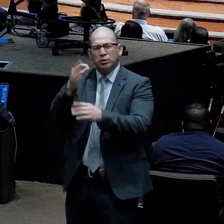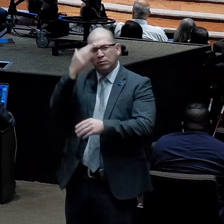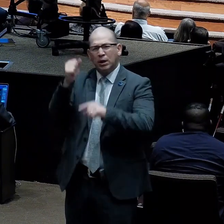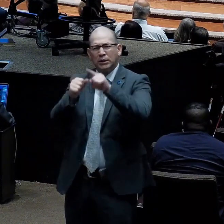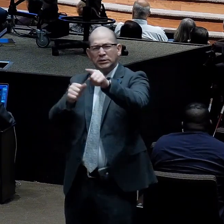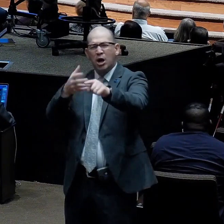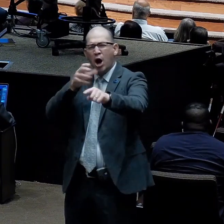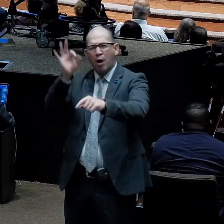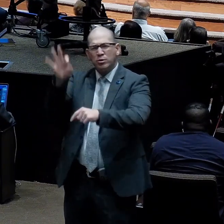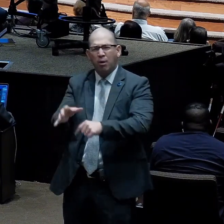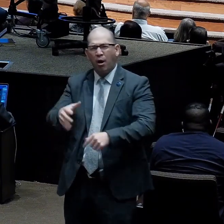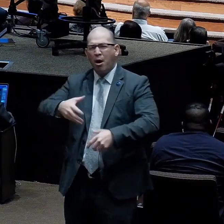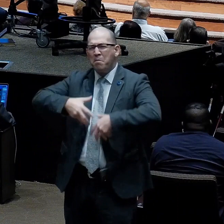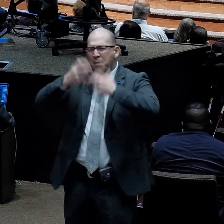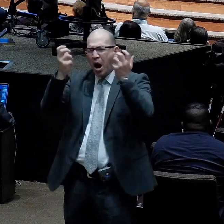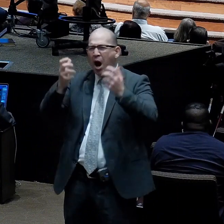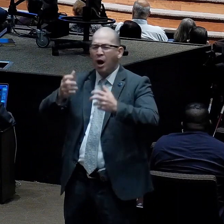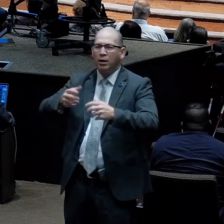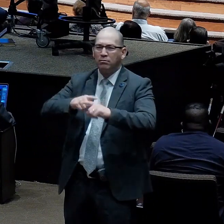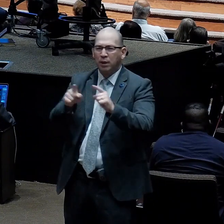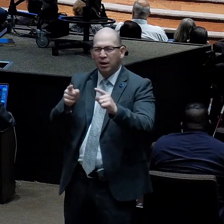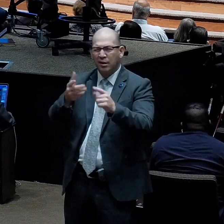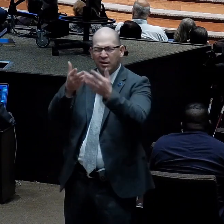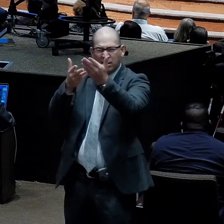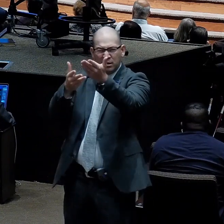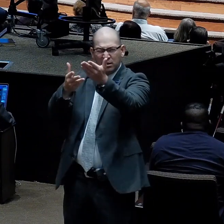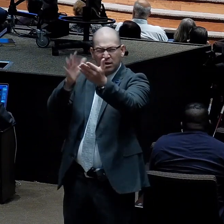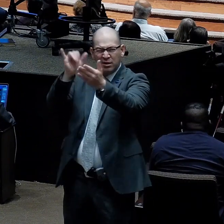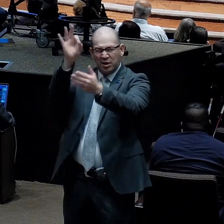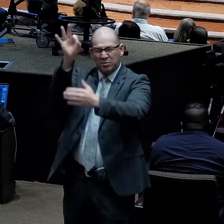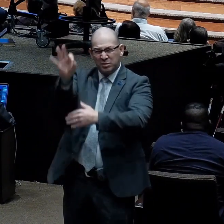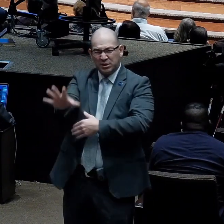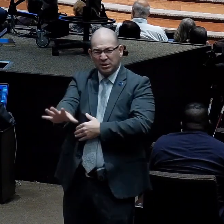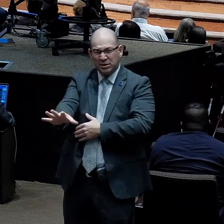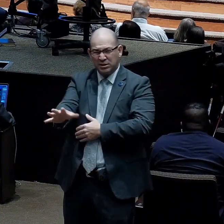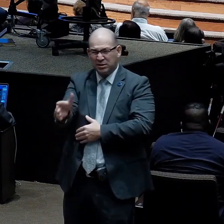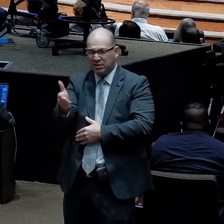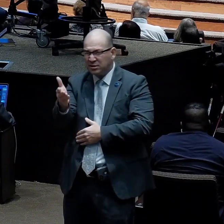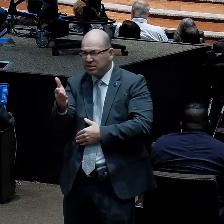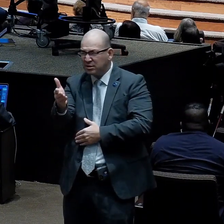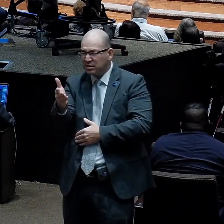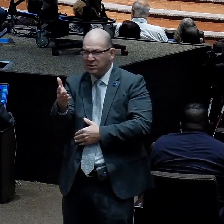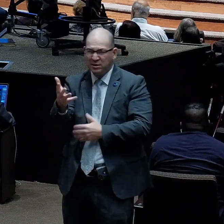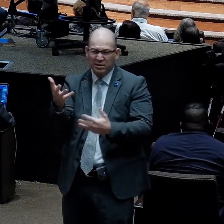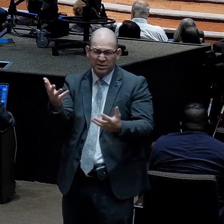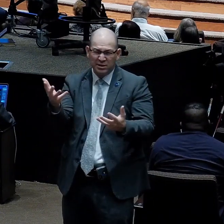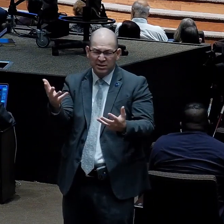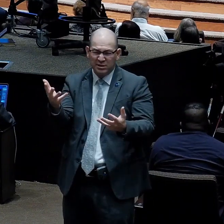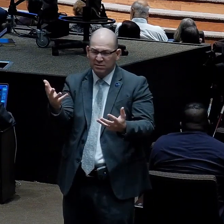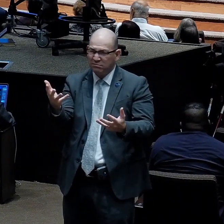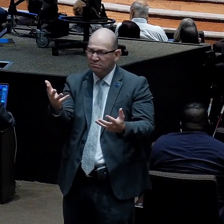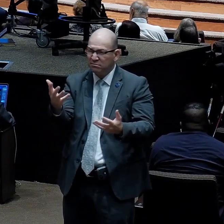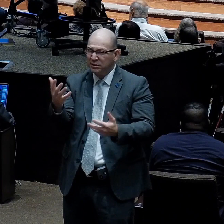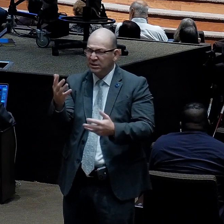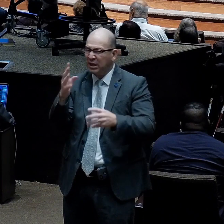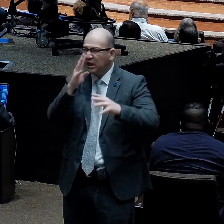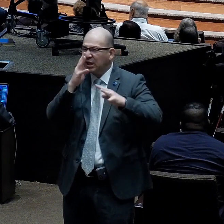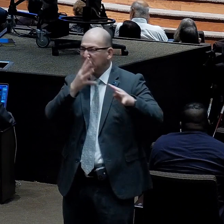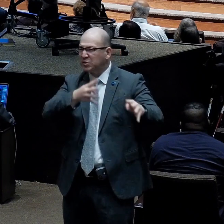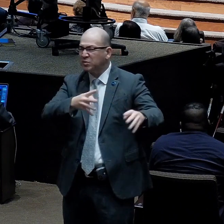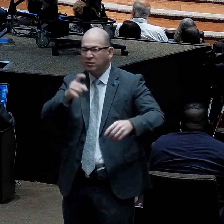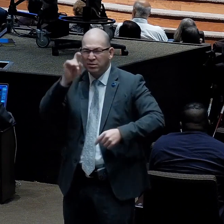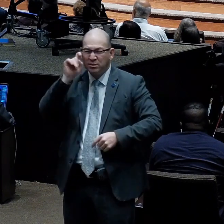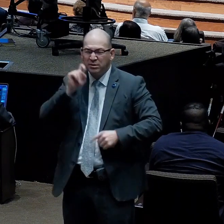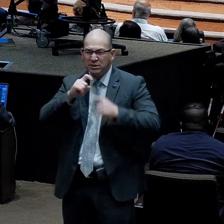they've had numerous times when there was sexual sin that never was dealt with and the victims set